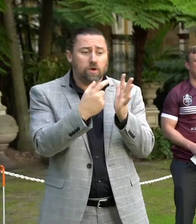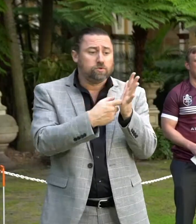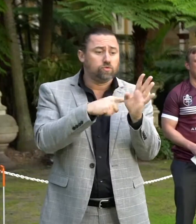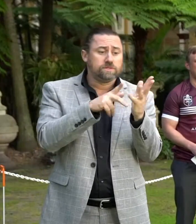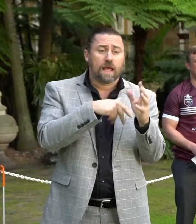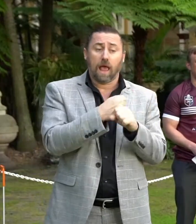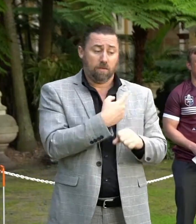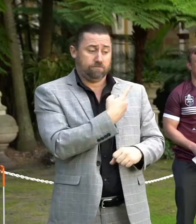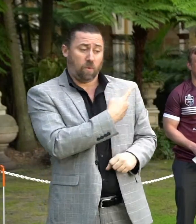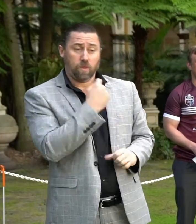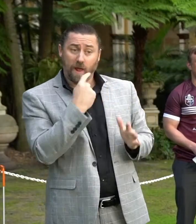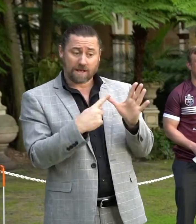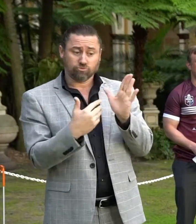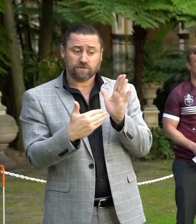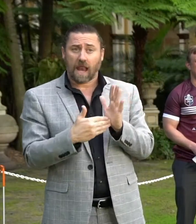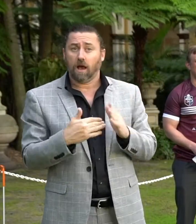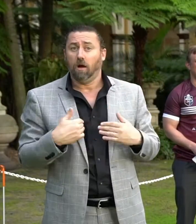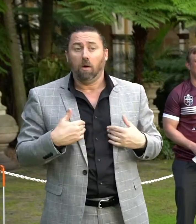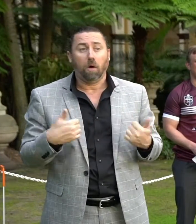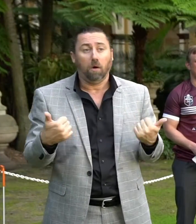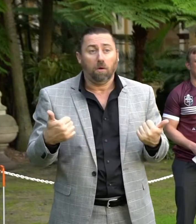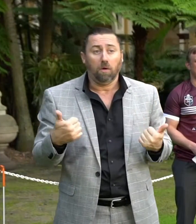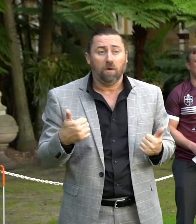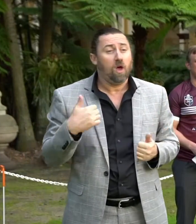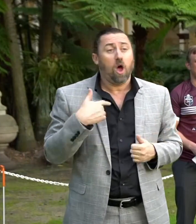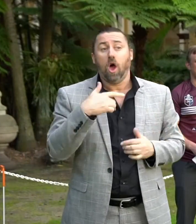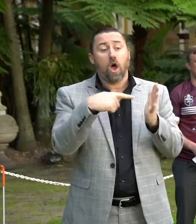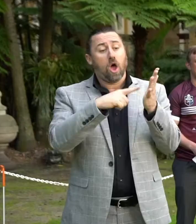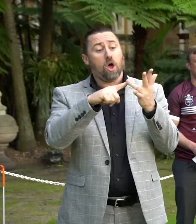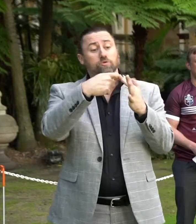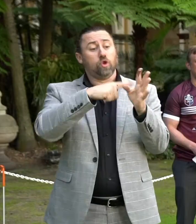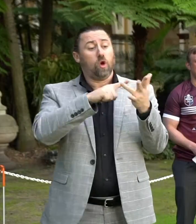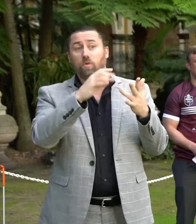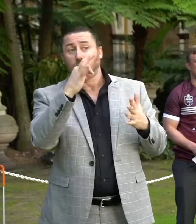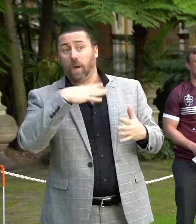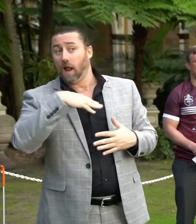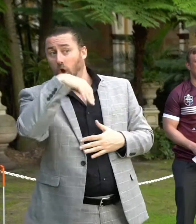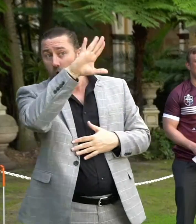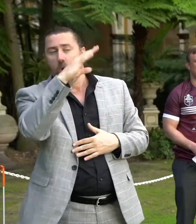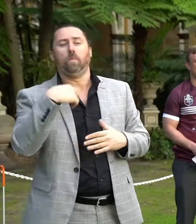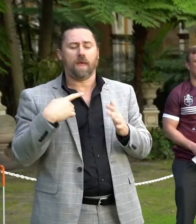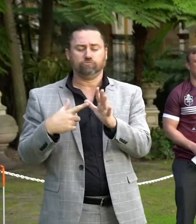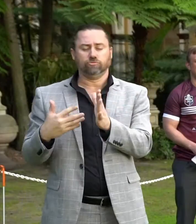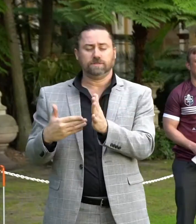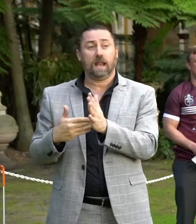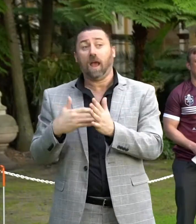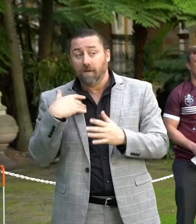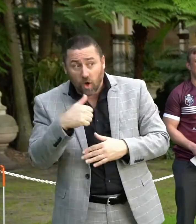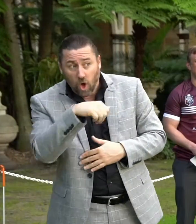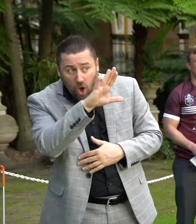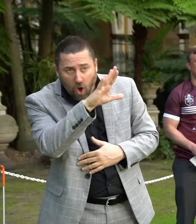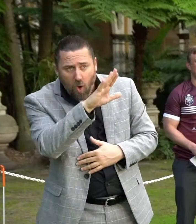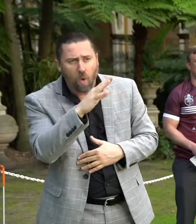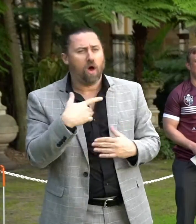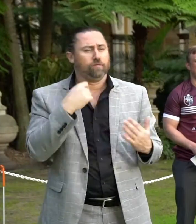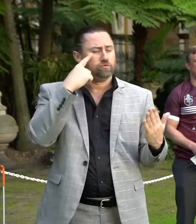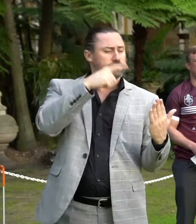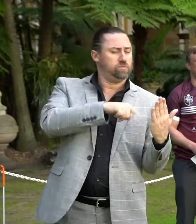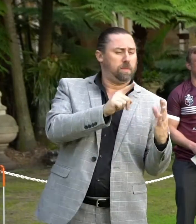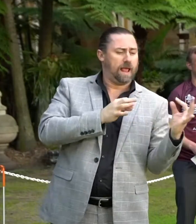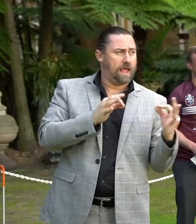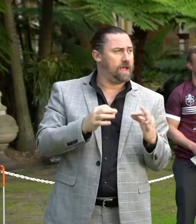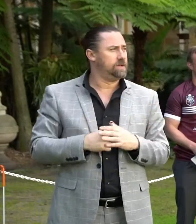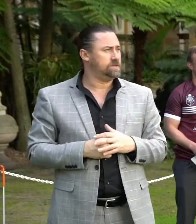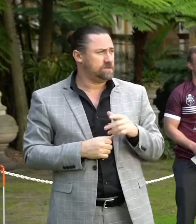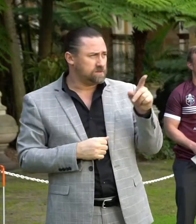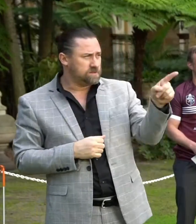get AstraZeneca. If I don't need to go to Tokyo, I'll get AstraZeneca. If I do need to go, I have to look at the health advice there. And that's the advice you'll